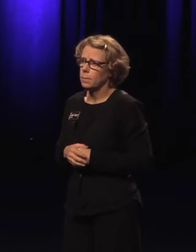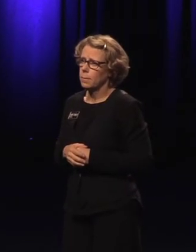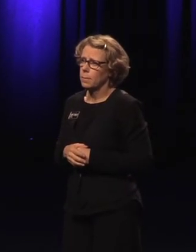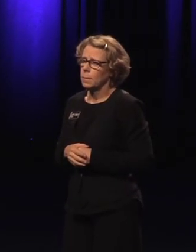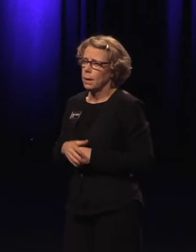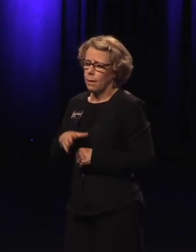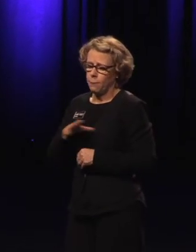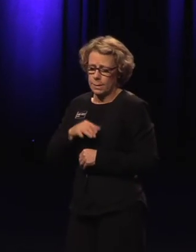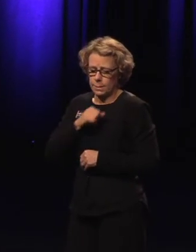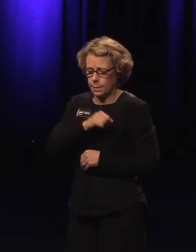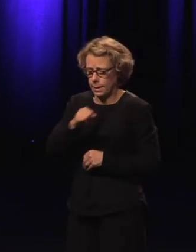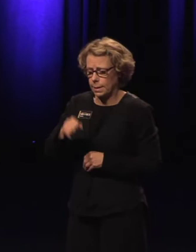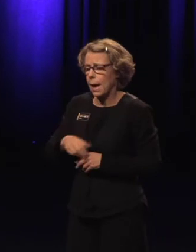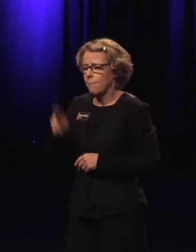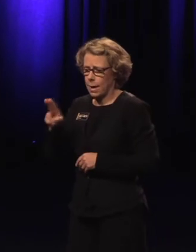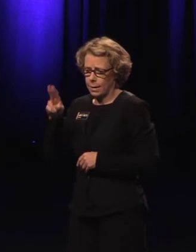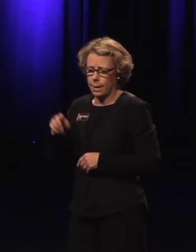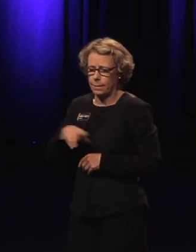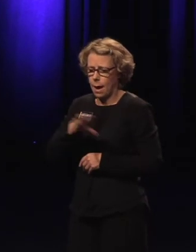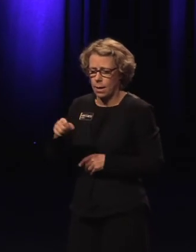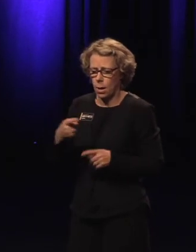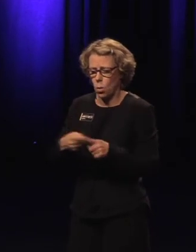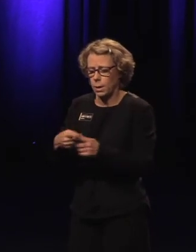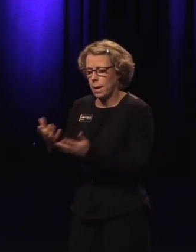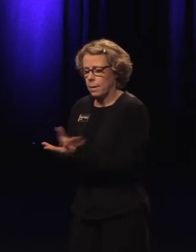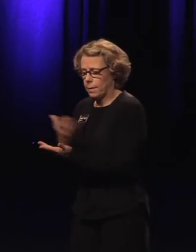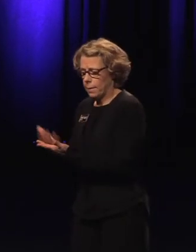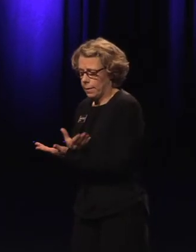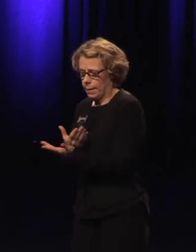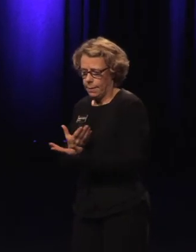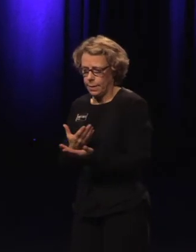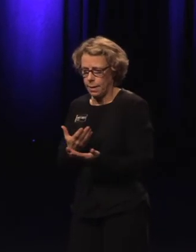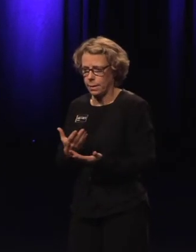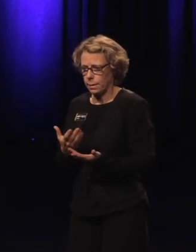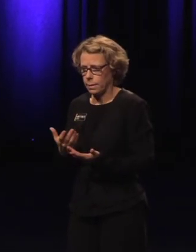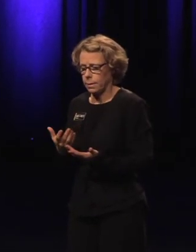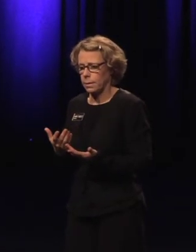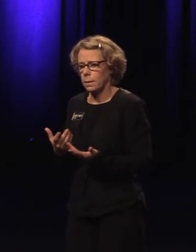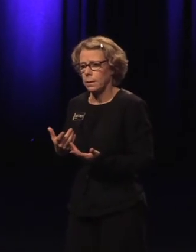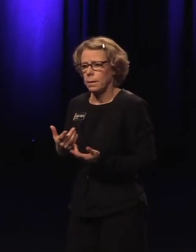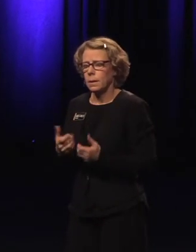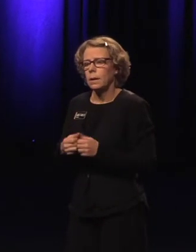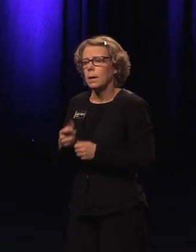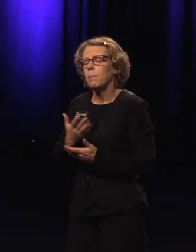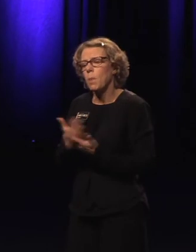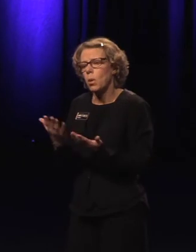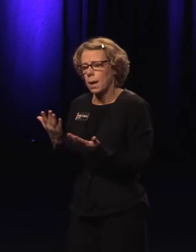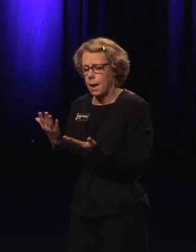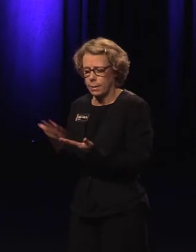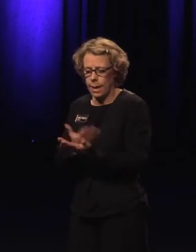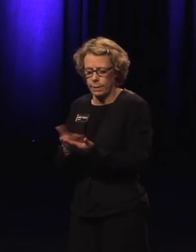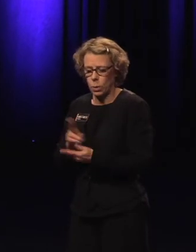all aware of the people's movements across the world demanding delivery of rights, especially economic